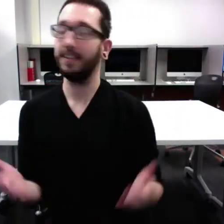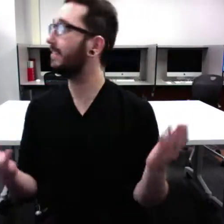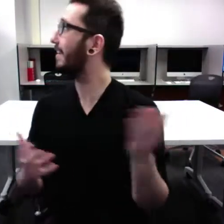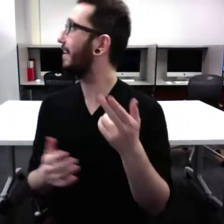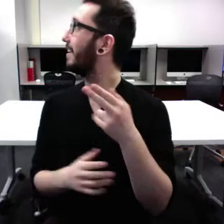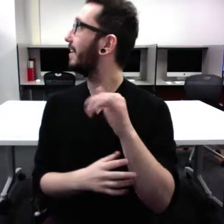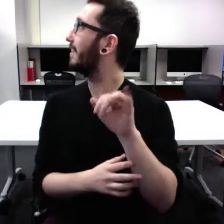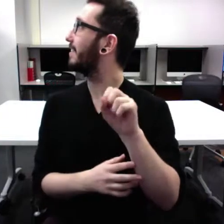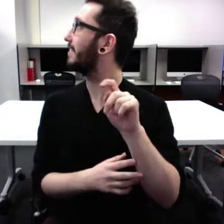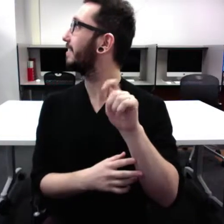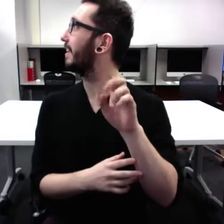hysterosalpingo-oophorectomy?